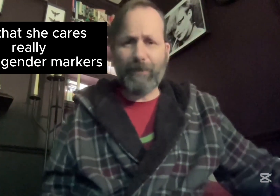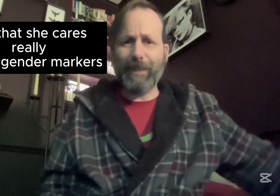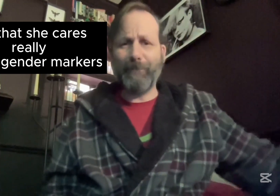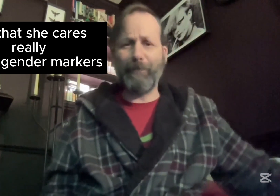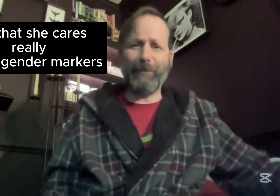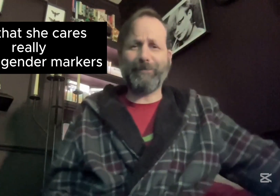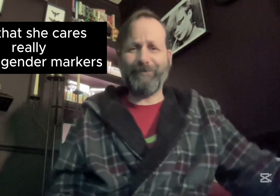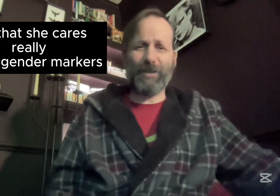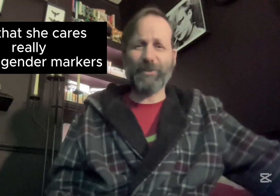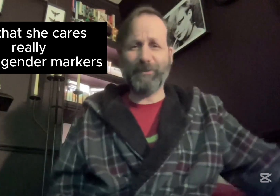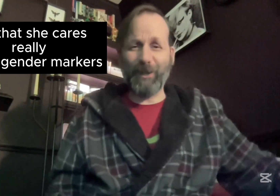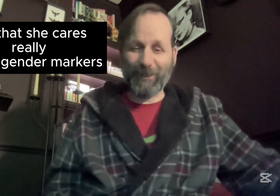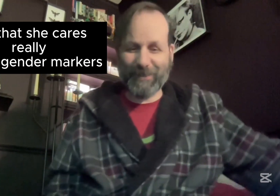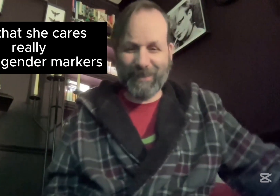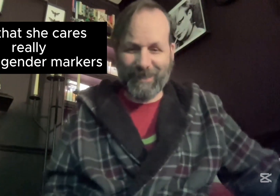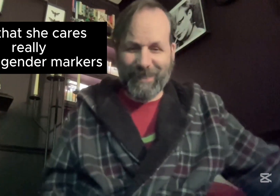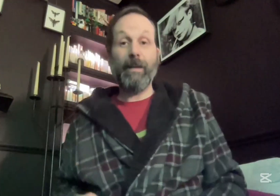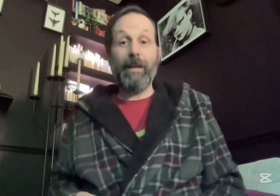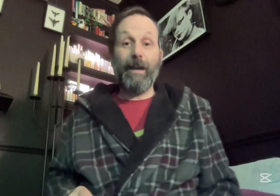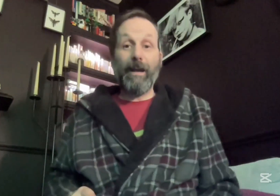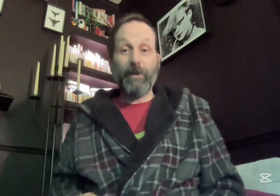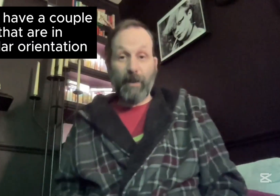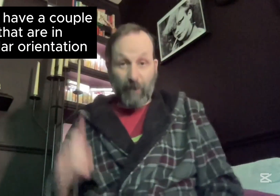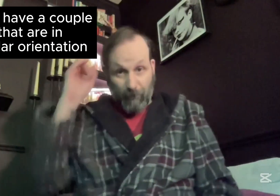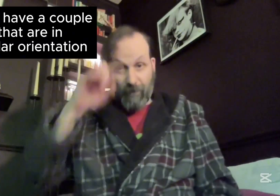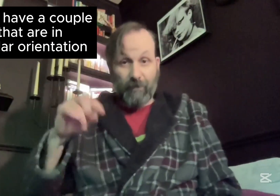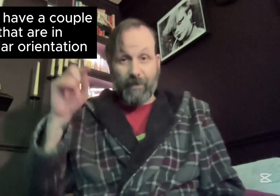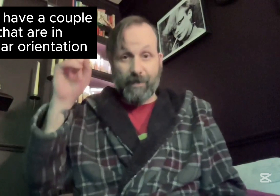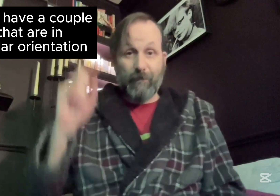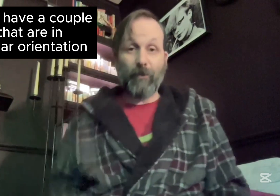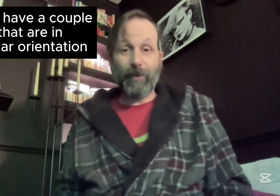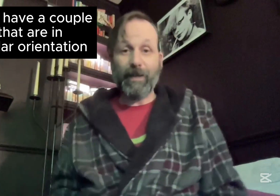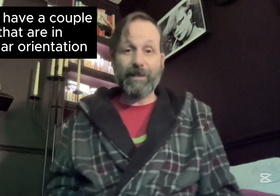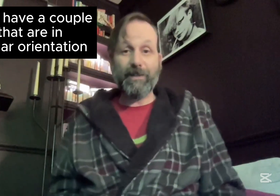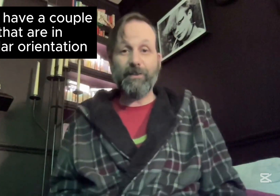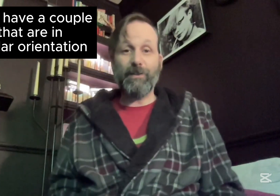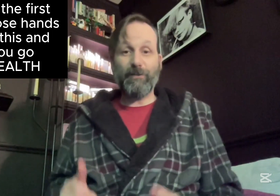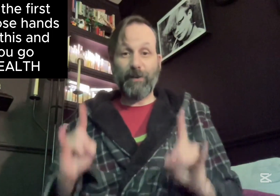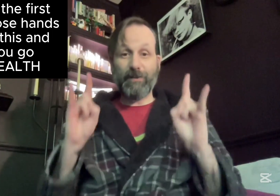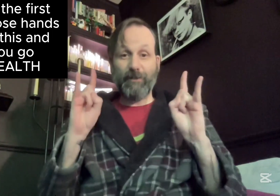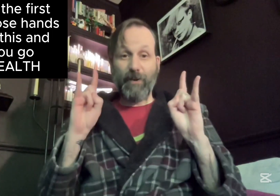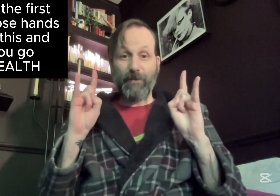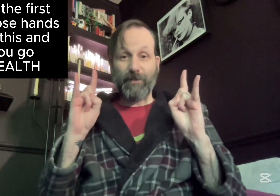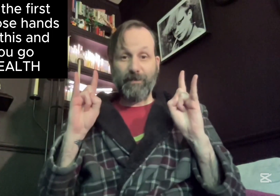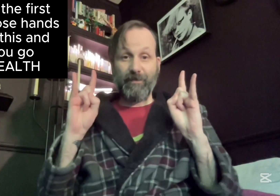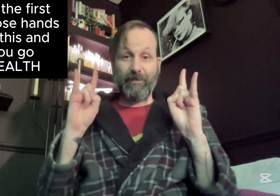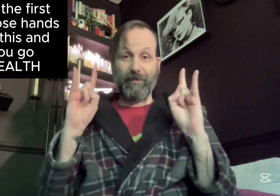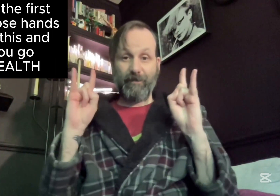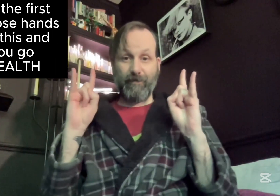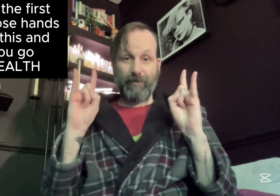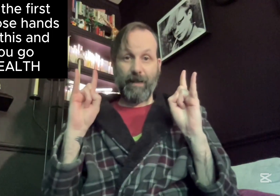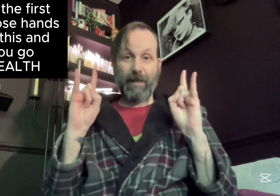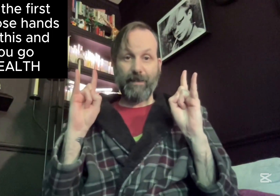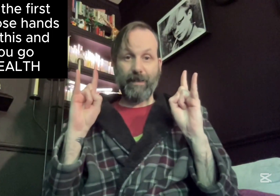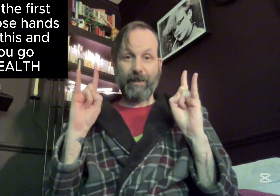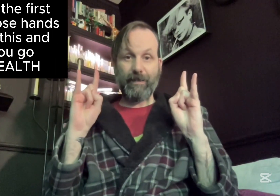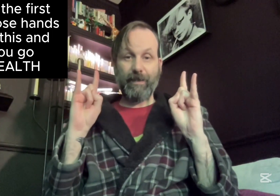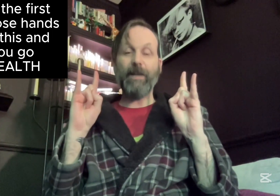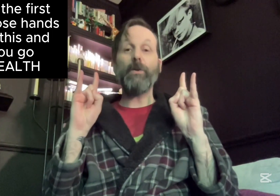really. Gender markers. And I have a couple that are in a similar orientation. And the first of those, hands like this, and you